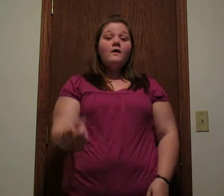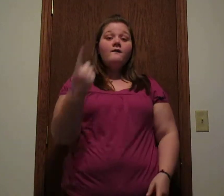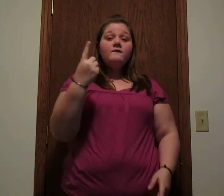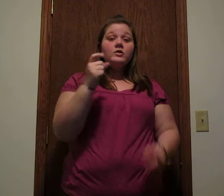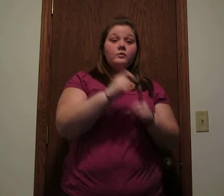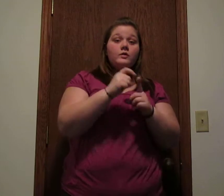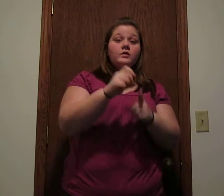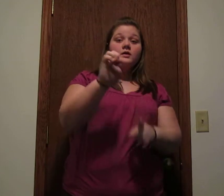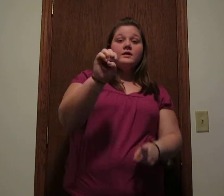evaporation.